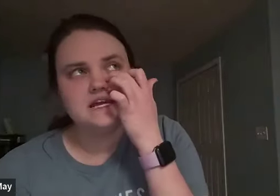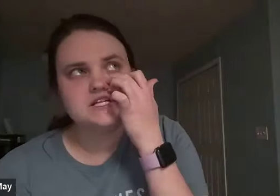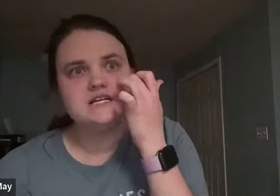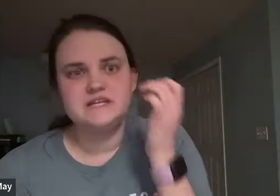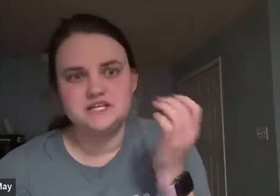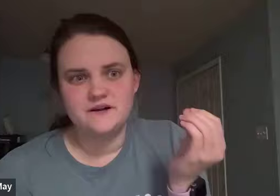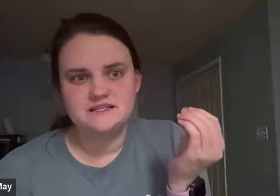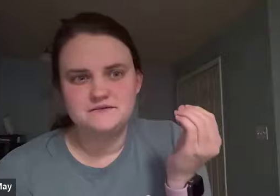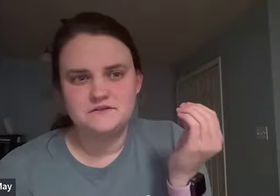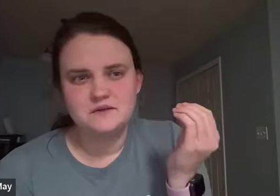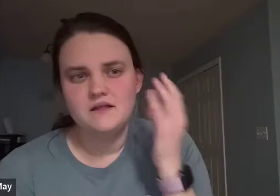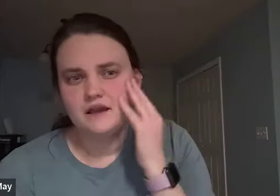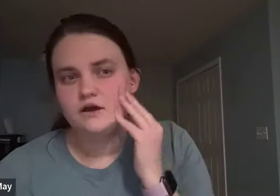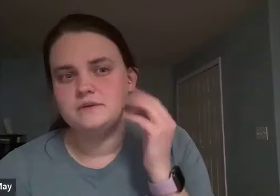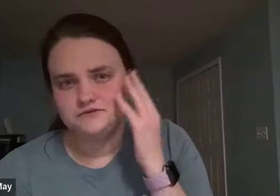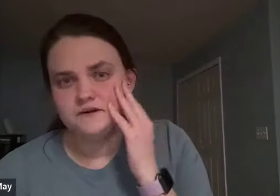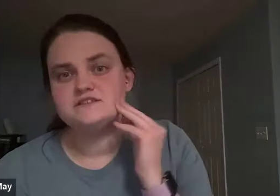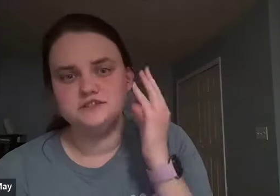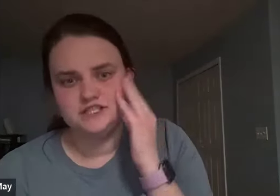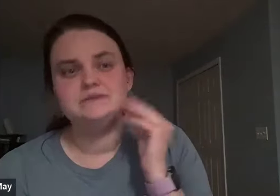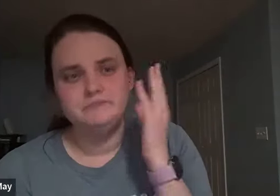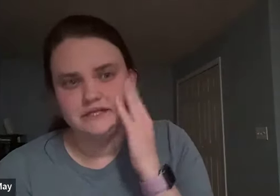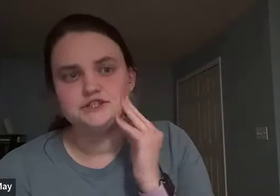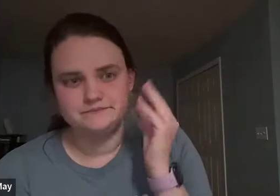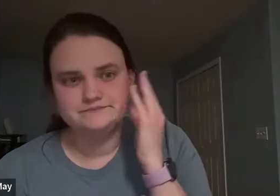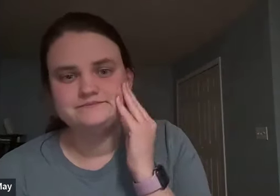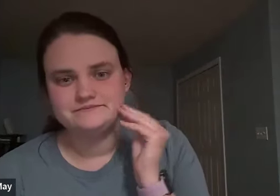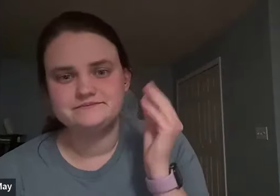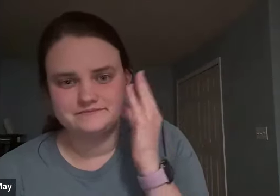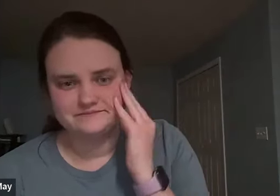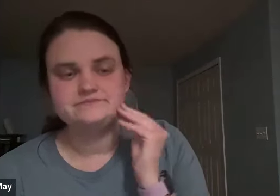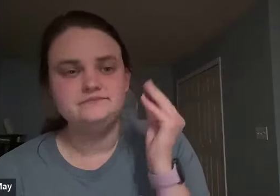connection is peach fuzz. If you think about like, oh, the peach fuzz on your cheek, peach.